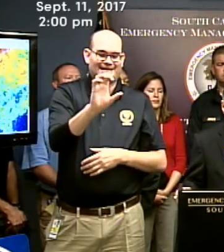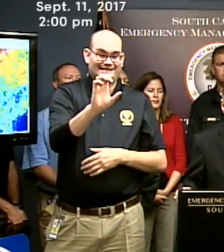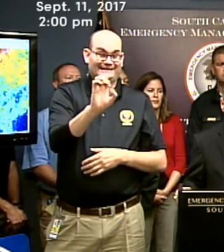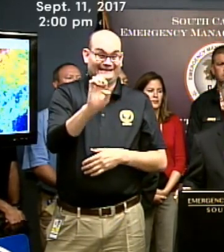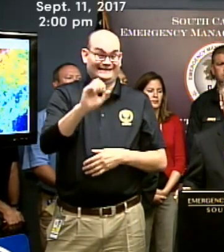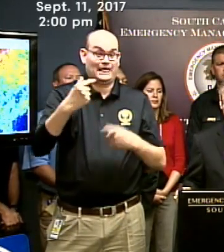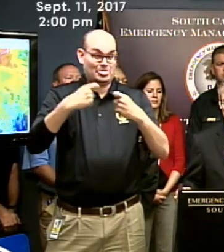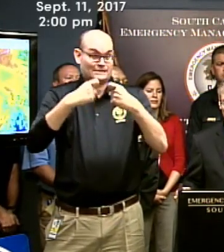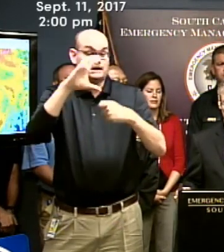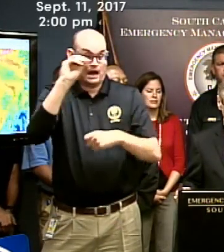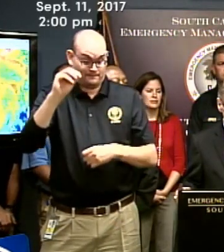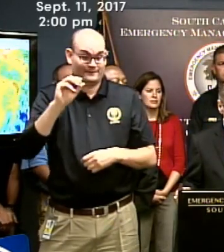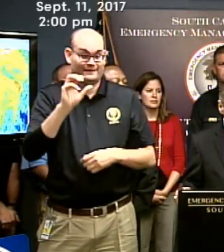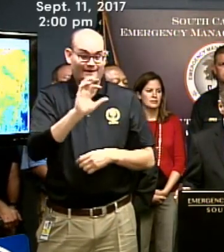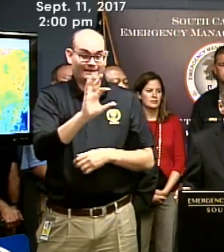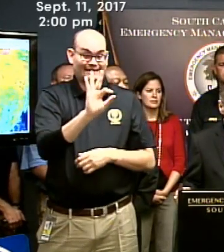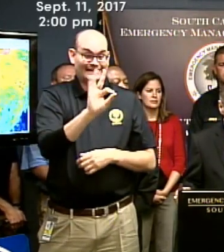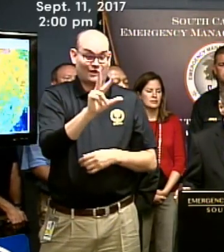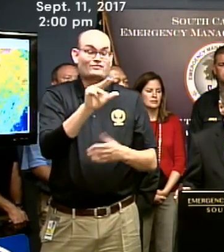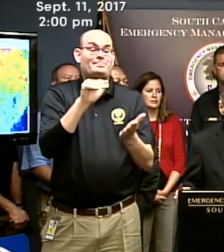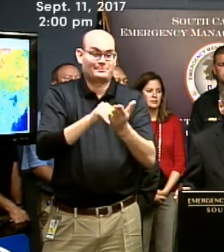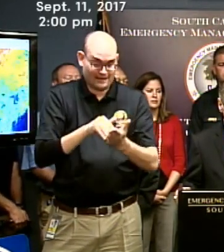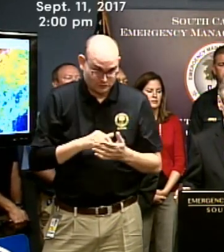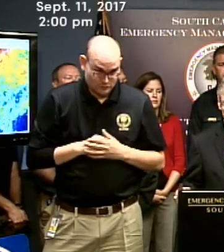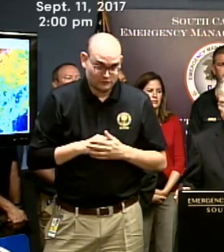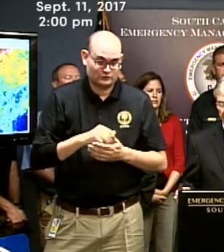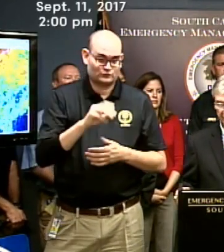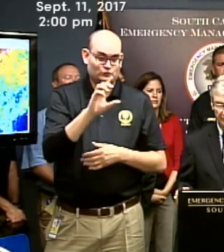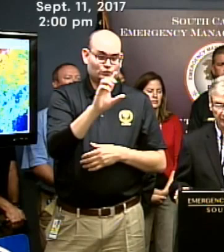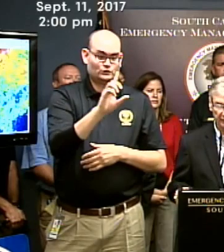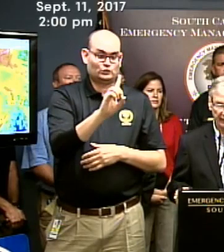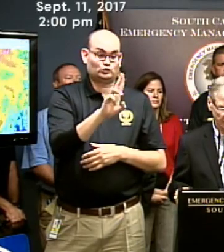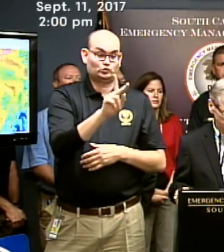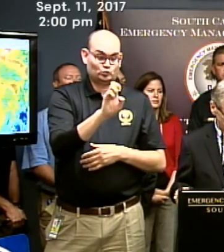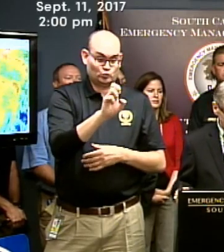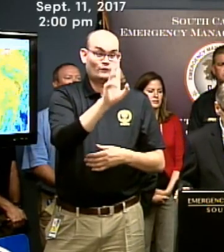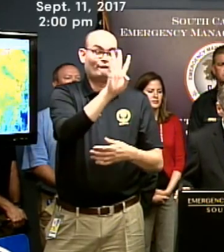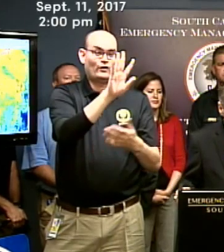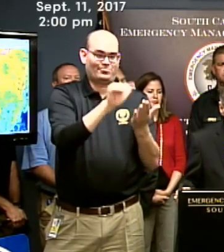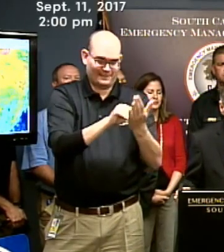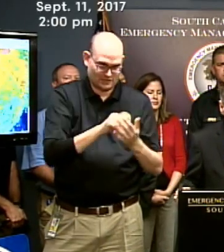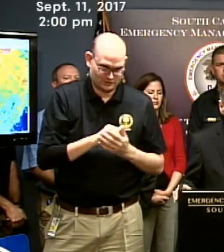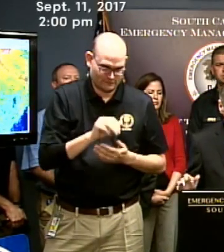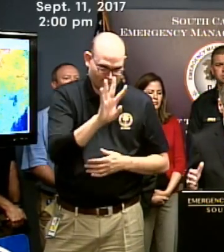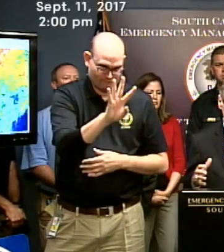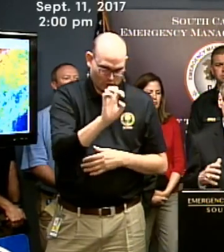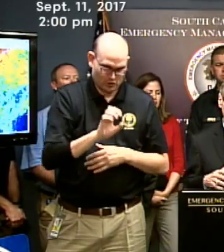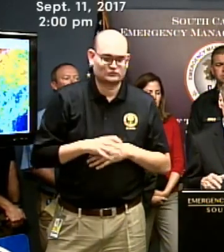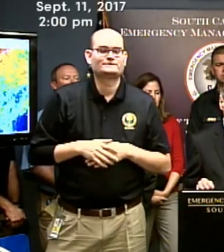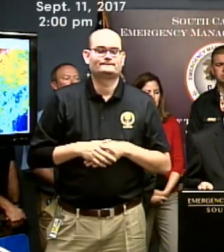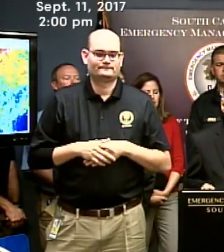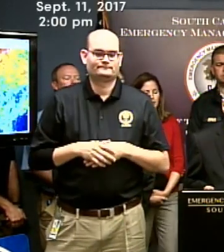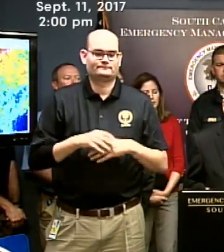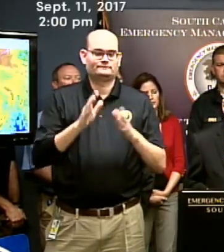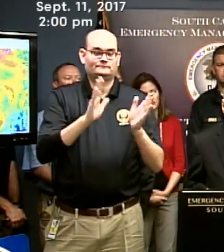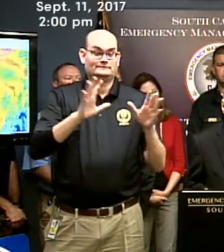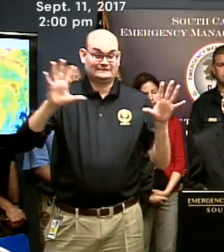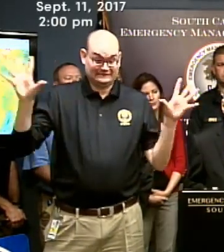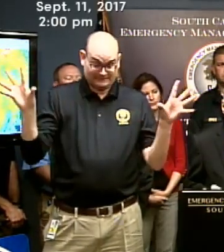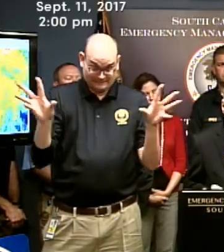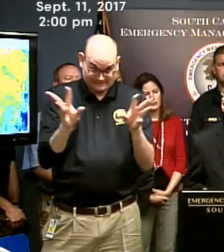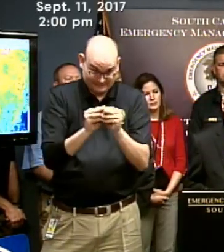Duke had about 4,300. Santee Cooper had 1,000. and the electric cooperatives combined